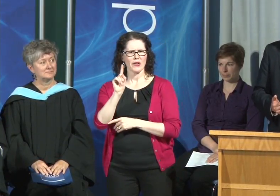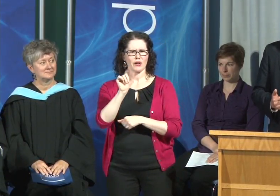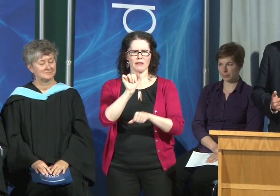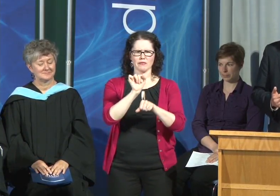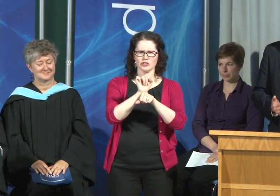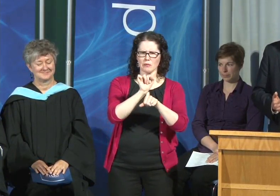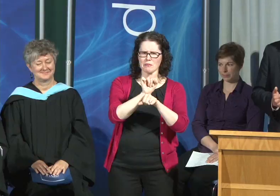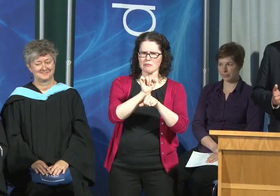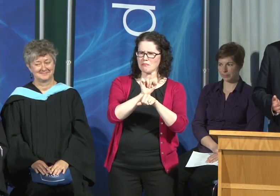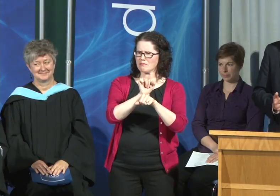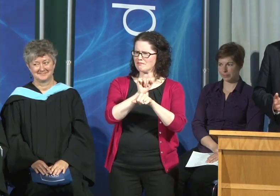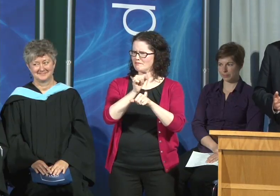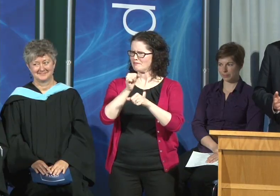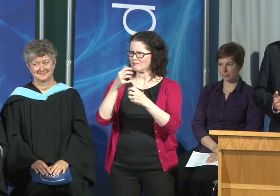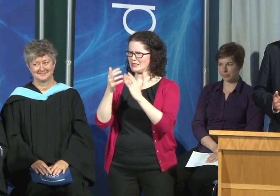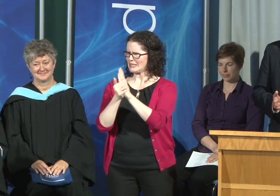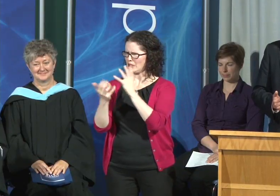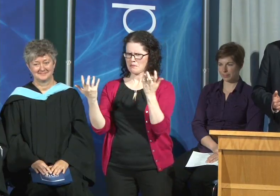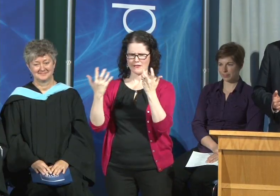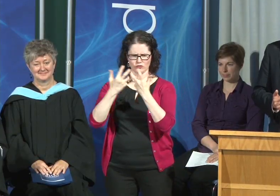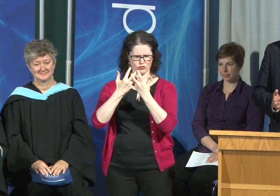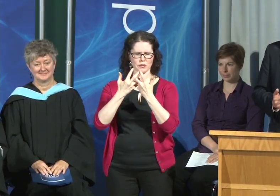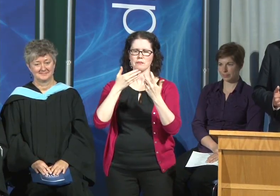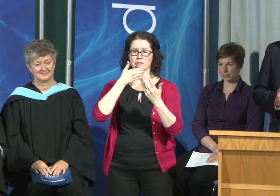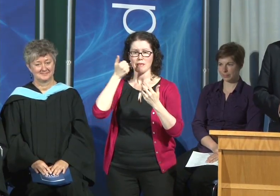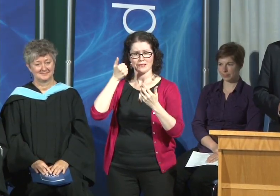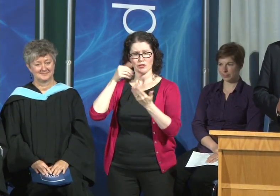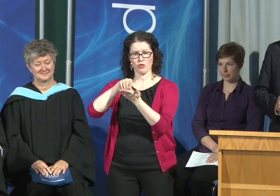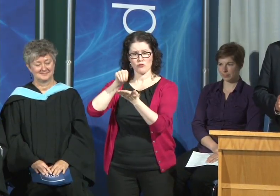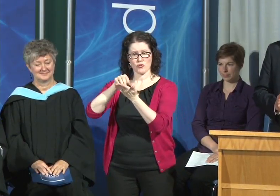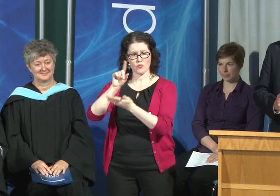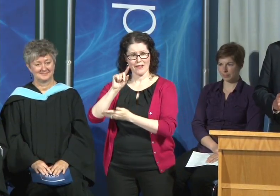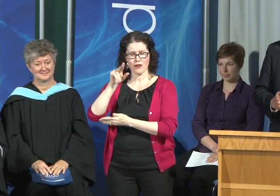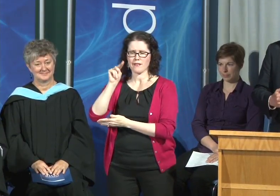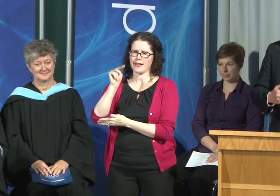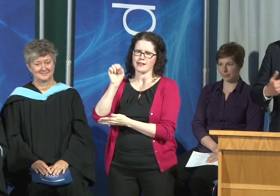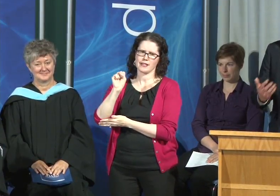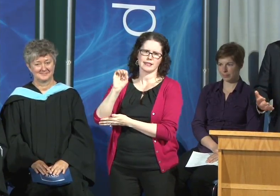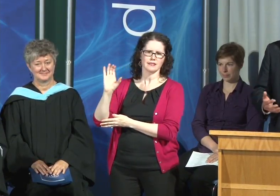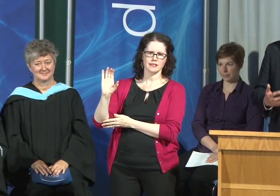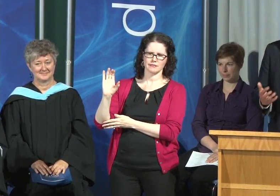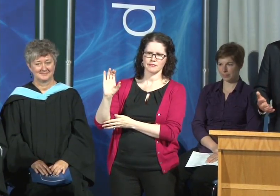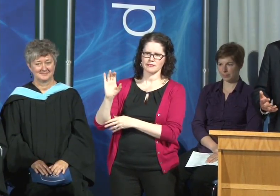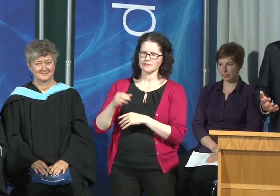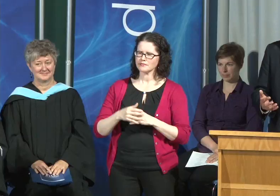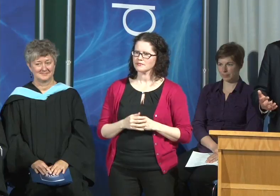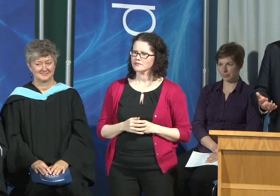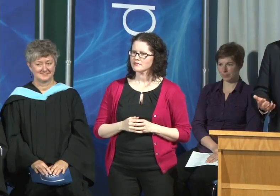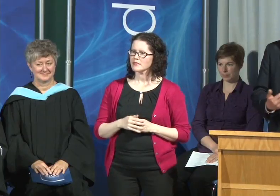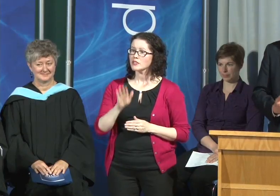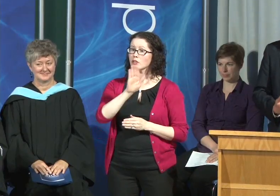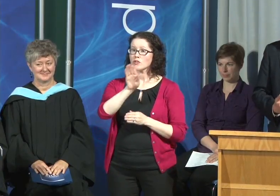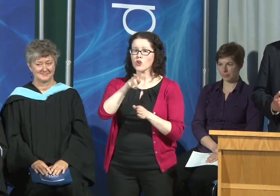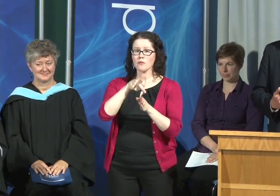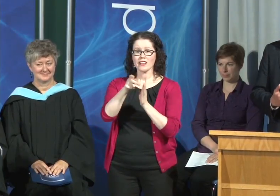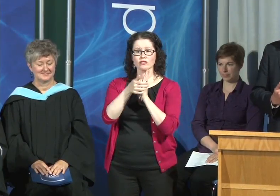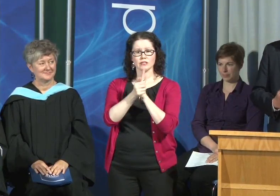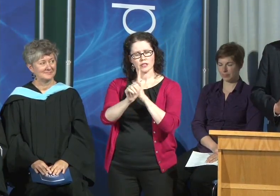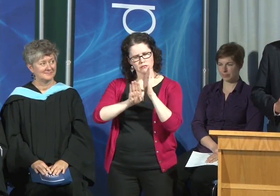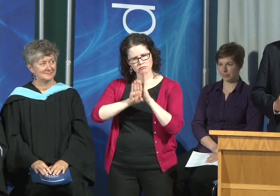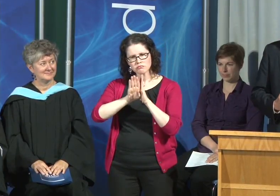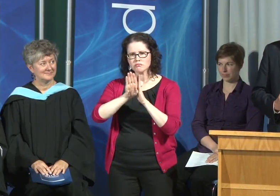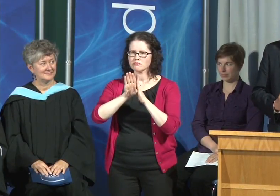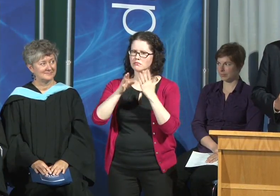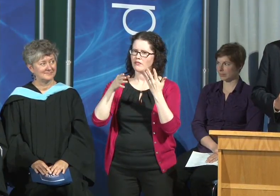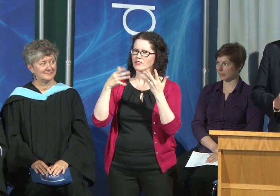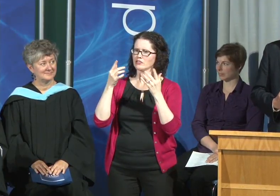the Nova Scotia Community College. And the great skills and the professional skills you have garnered here